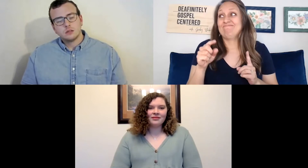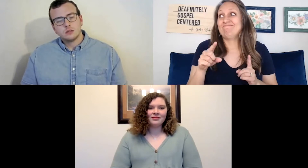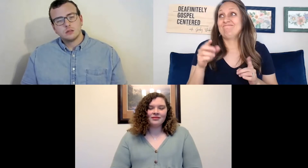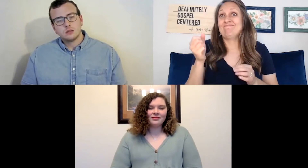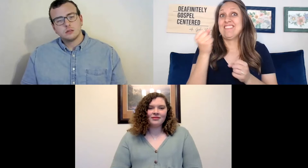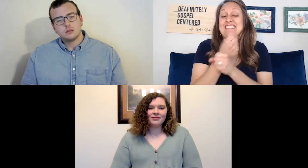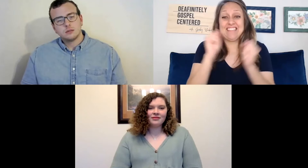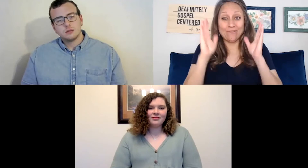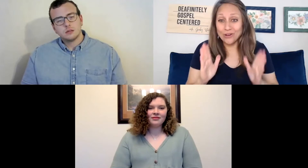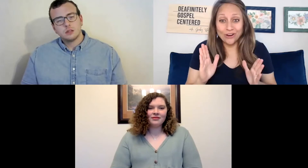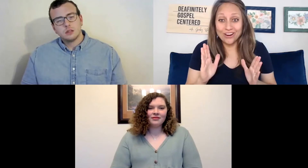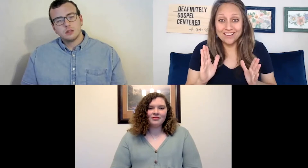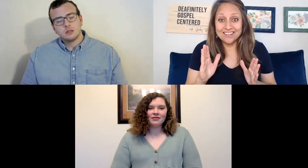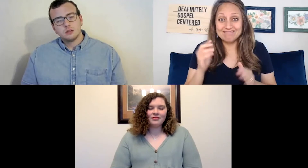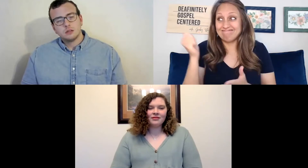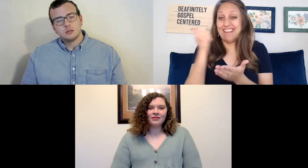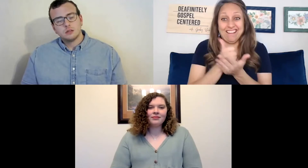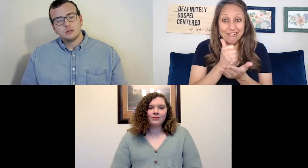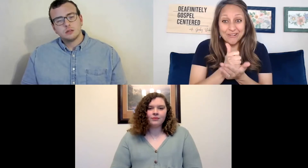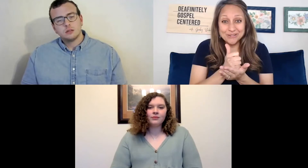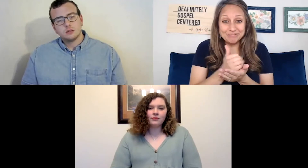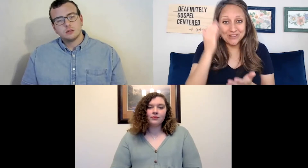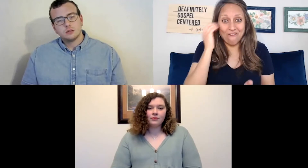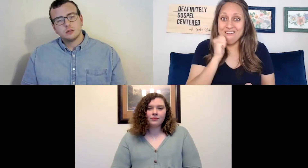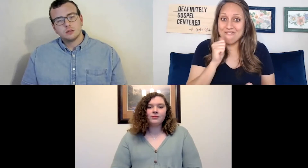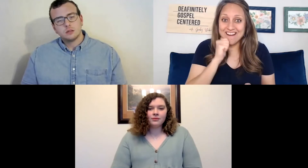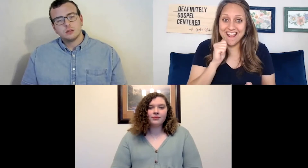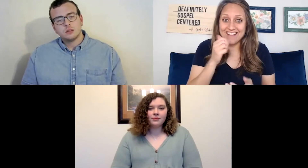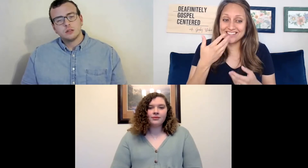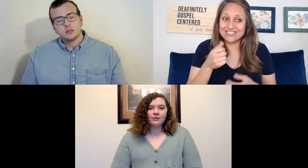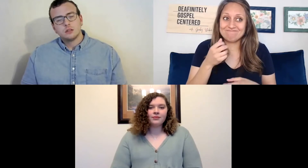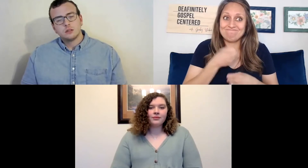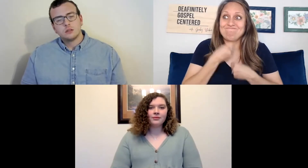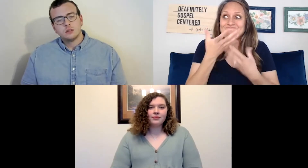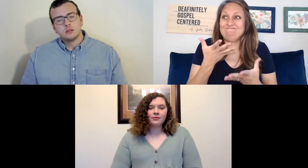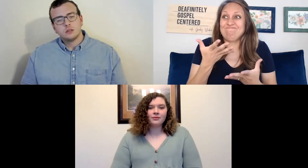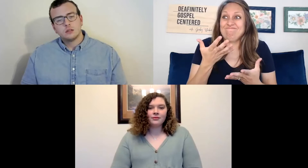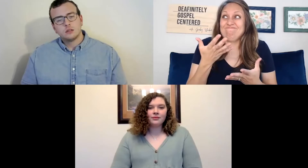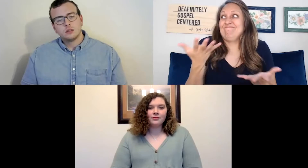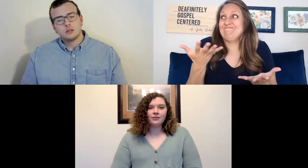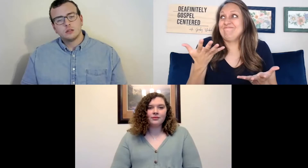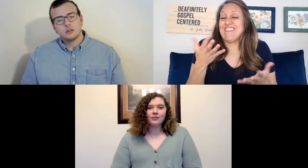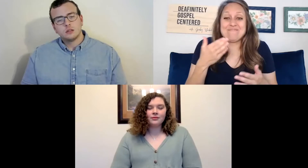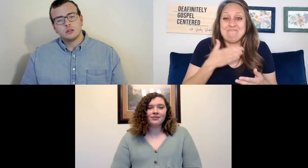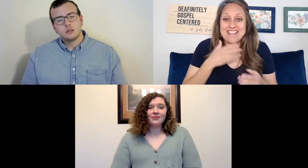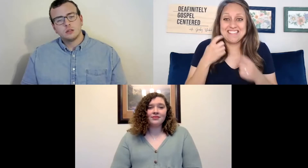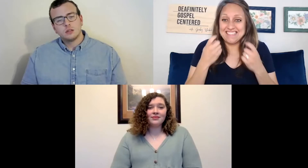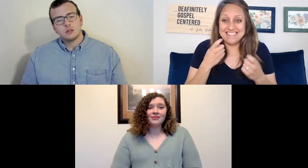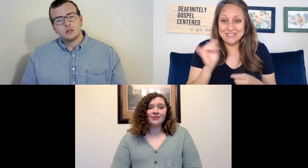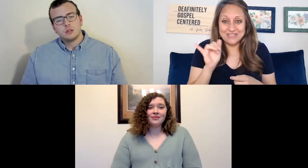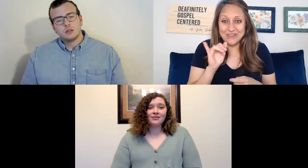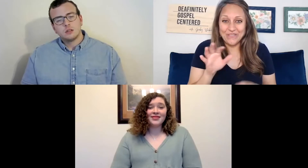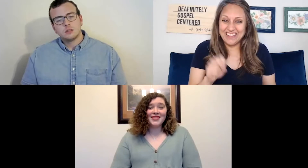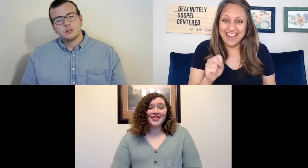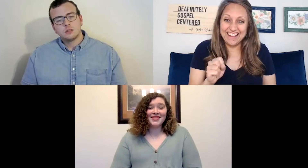real depravity of my sin and my need for a savior, like on a daily basis, right?